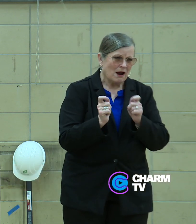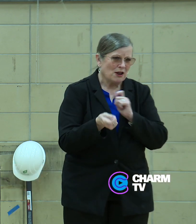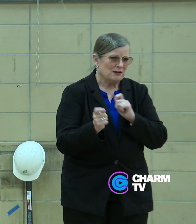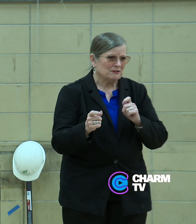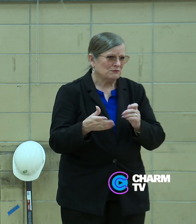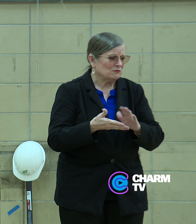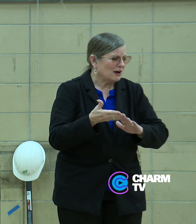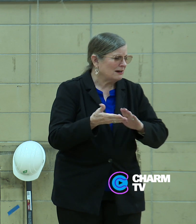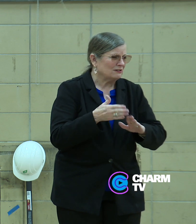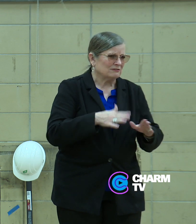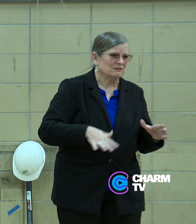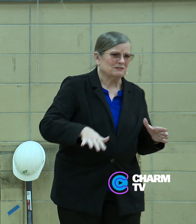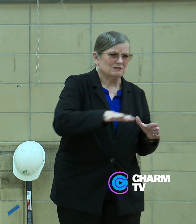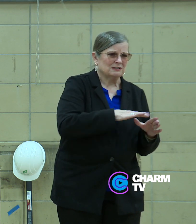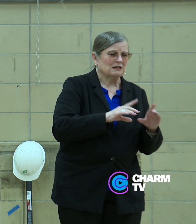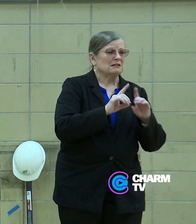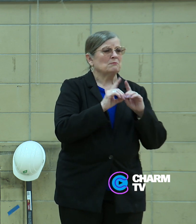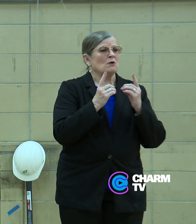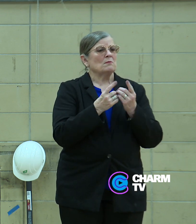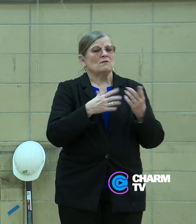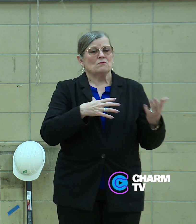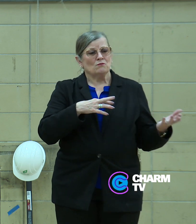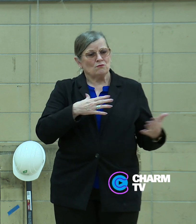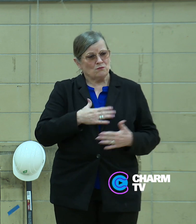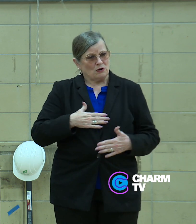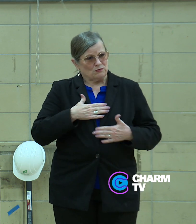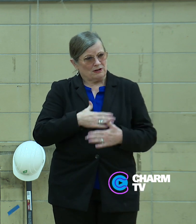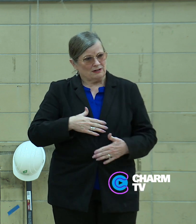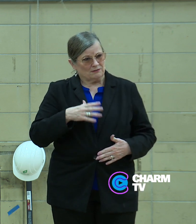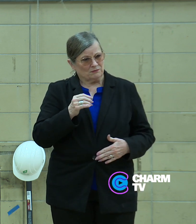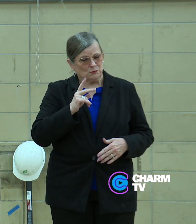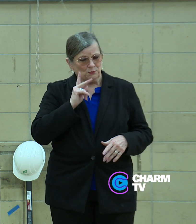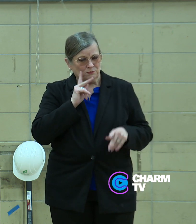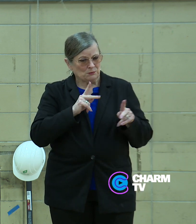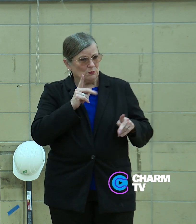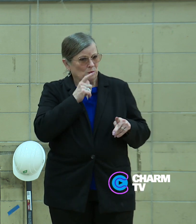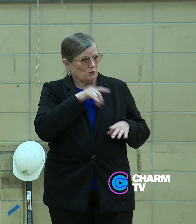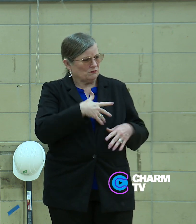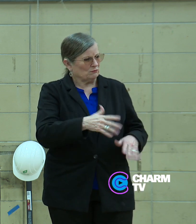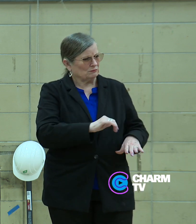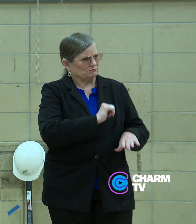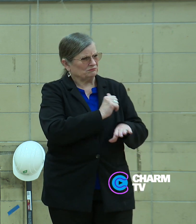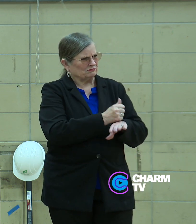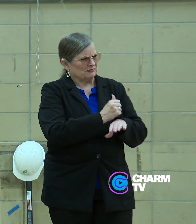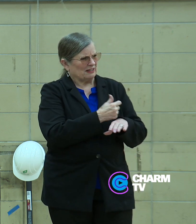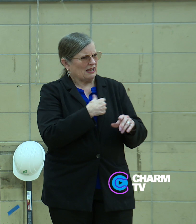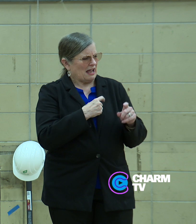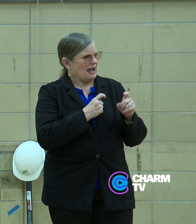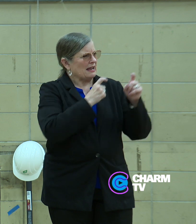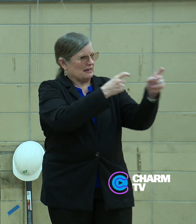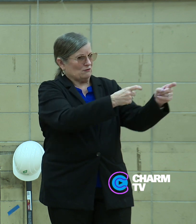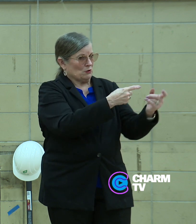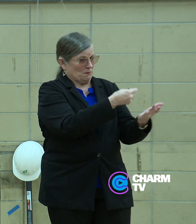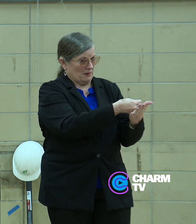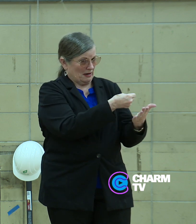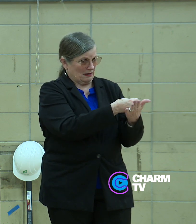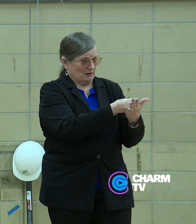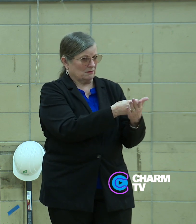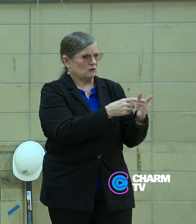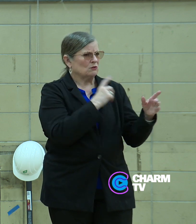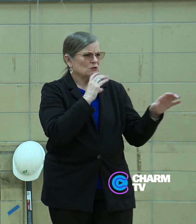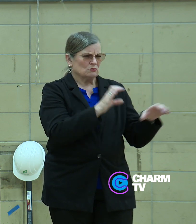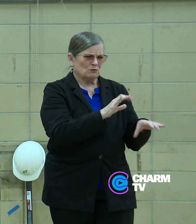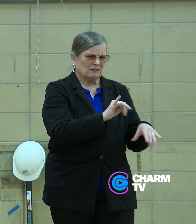Department of Recreation and Parks and the folks that have put this, I give the money, they put it to great use, but really put out the plans and